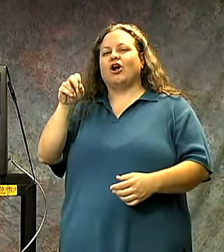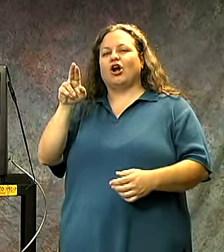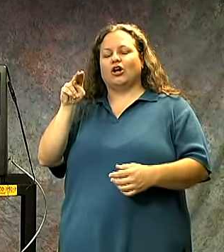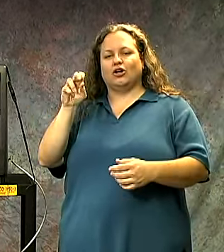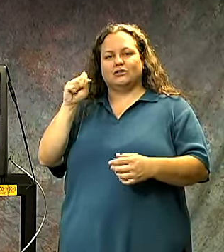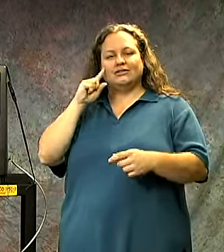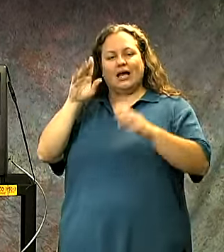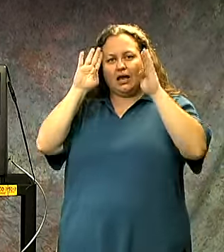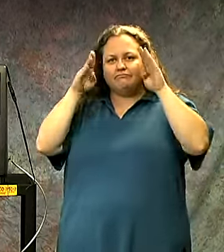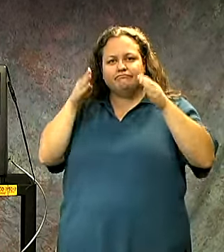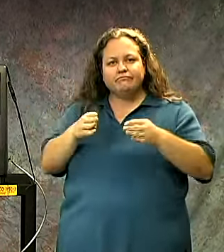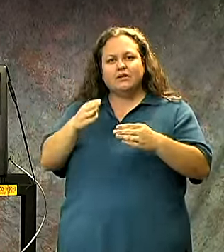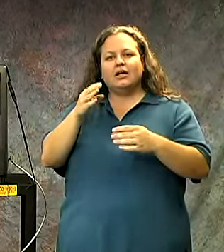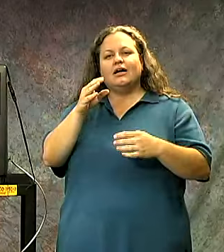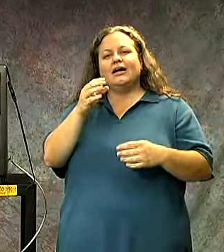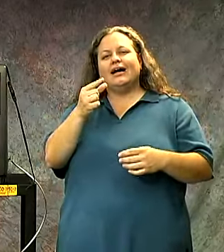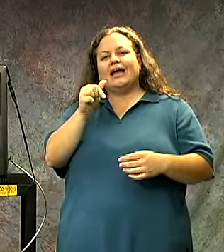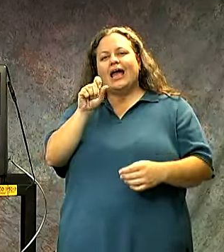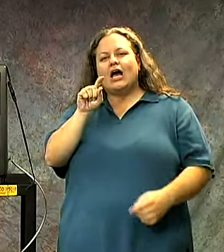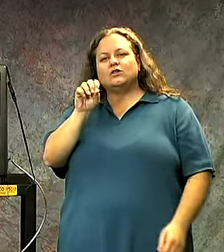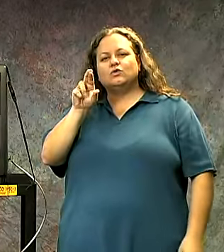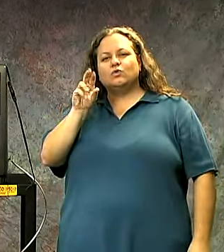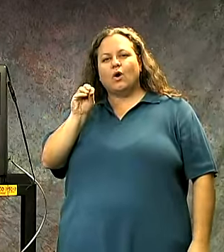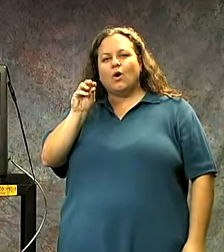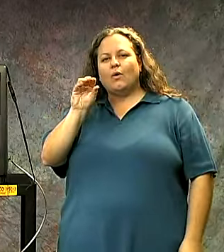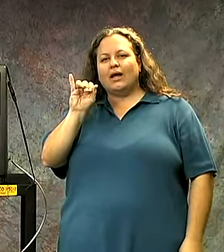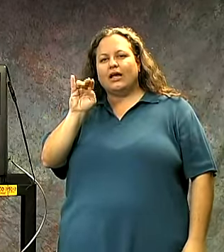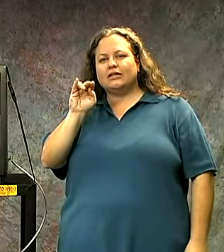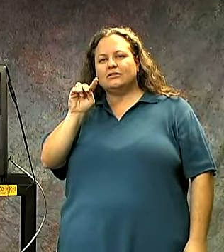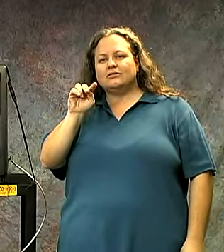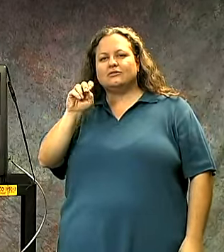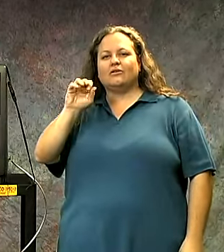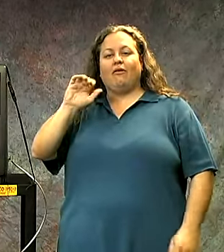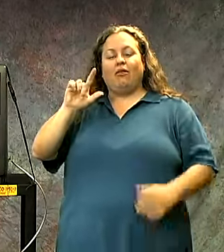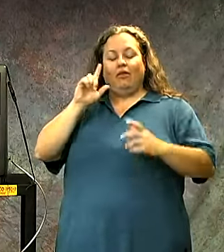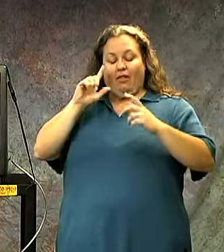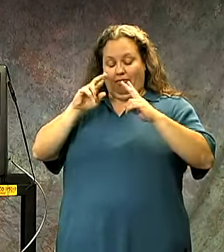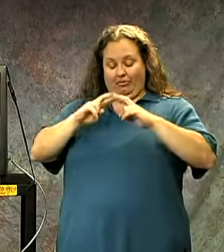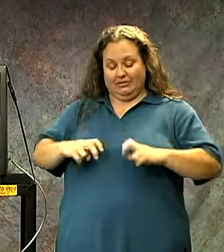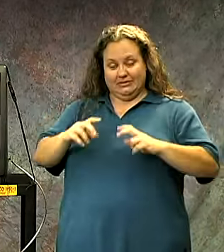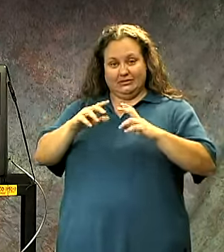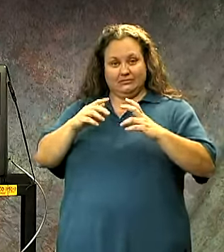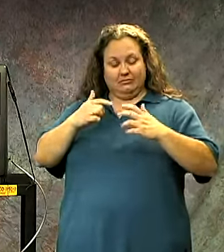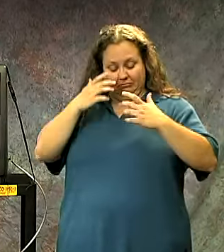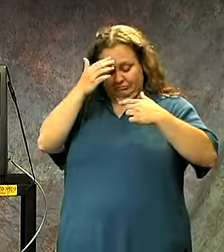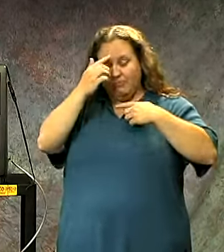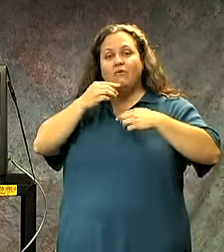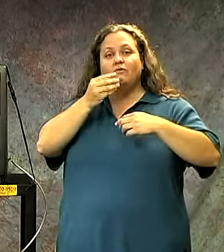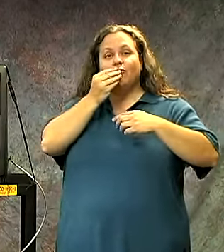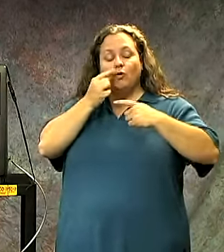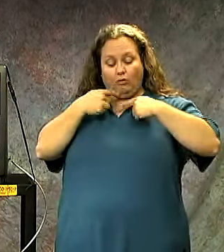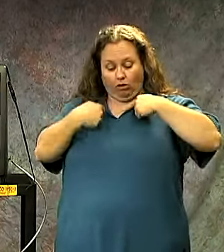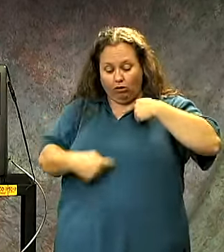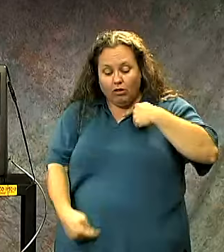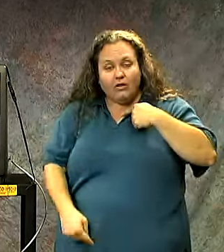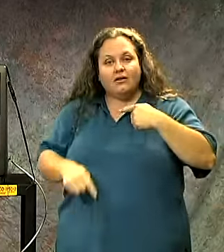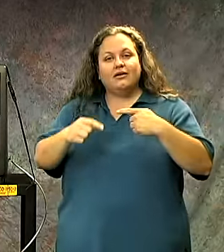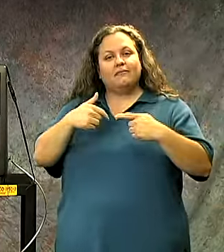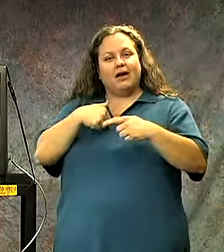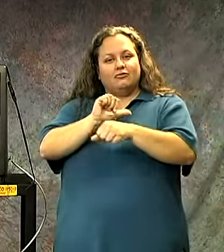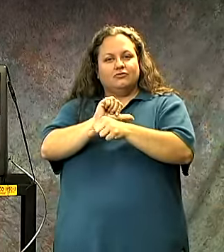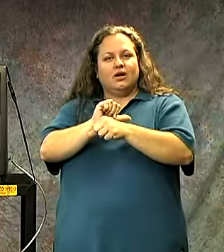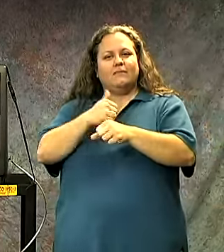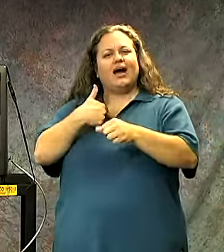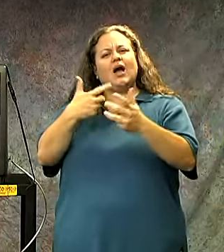We look at everything that has to do with your digestive tract and your digestive system. We're here today to kind of explain a few